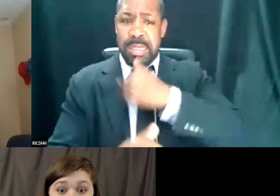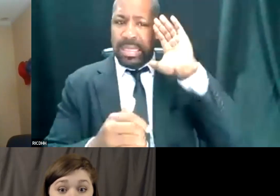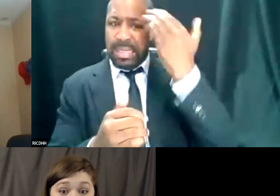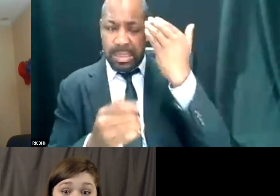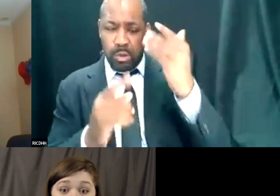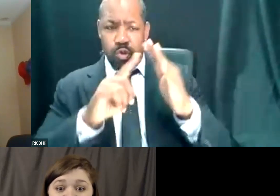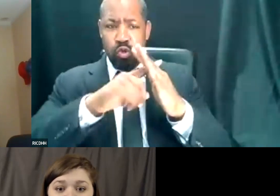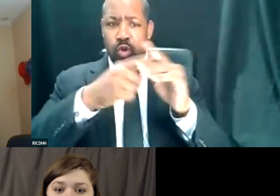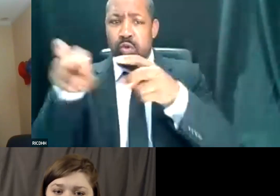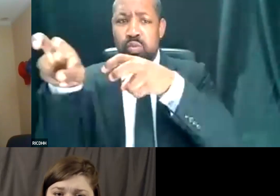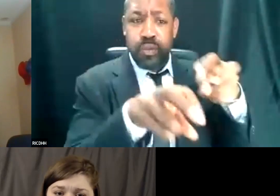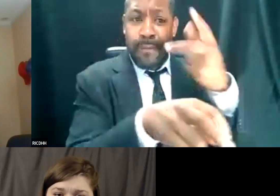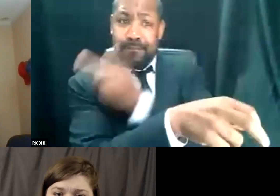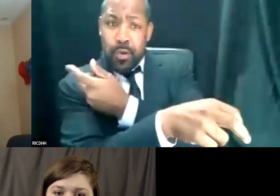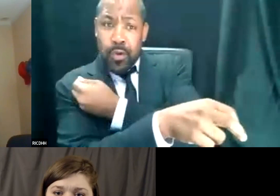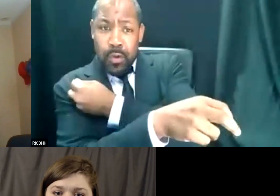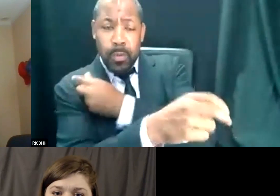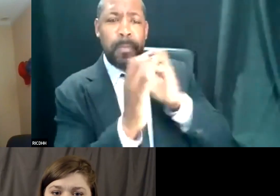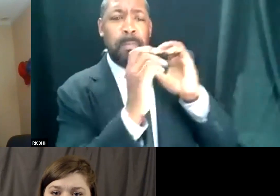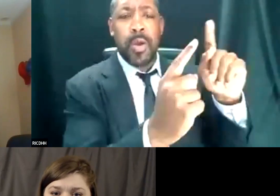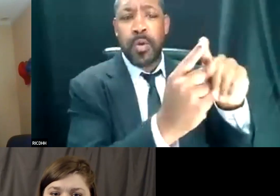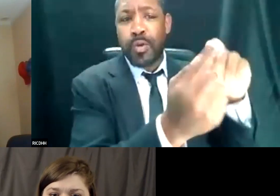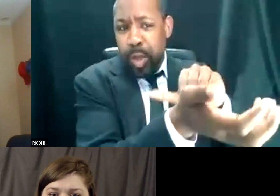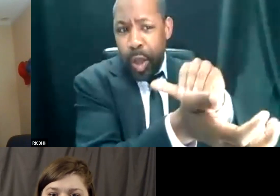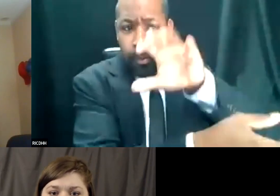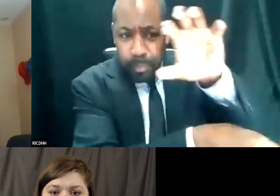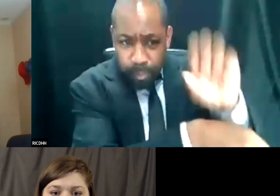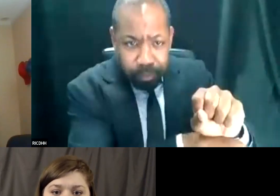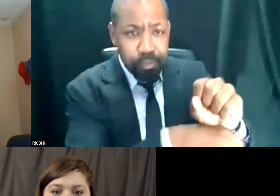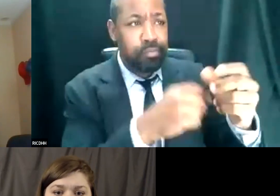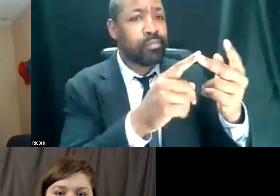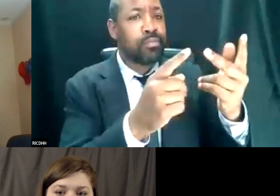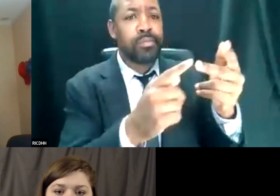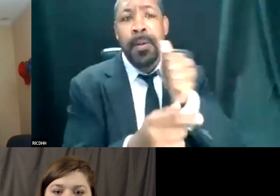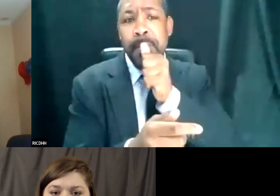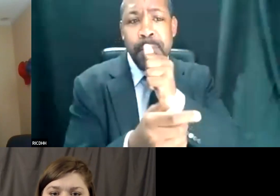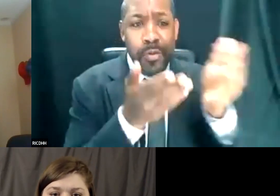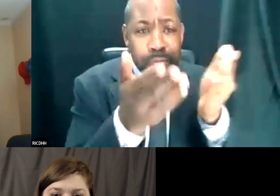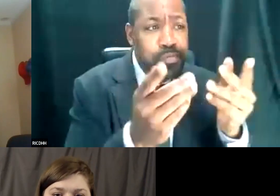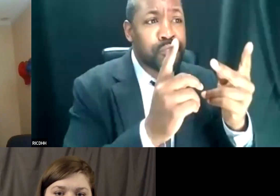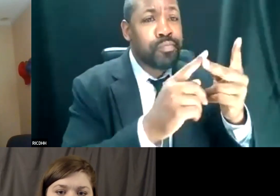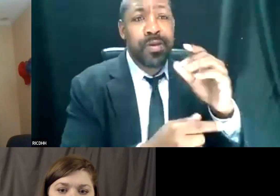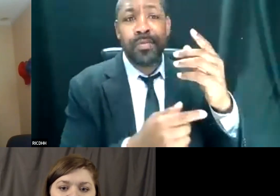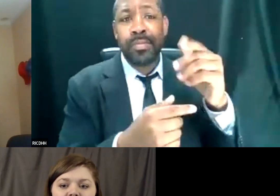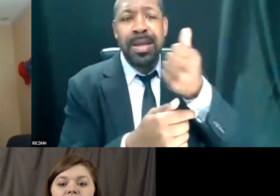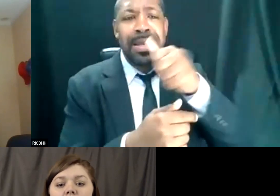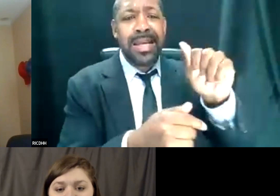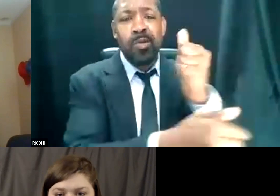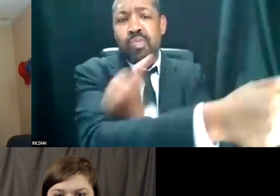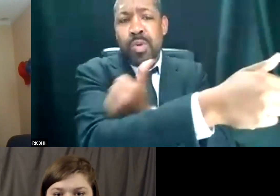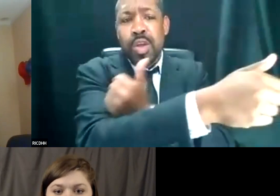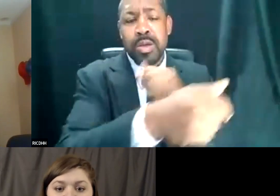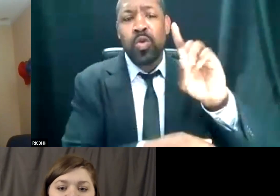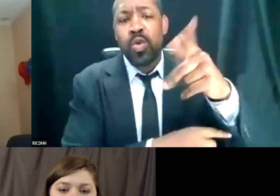With the vaccines, it does seem that we're transferring more for people to